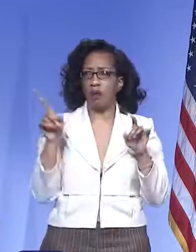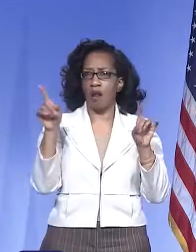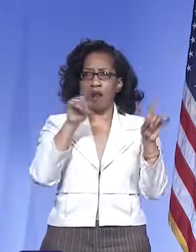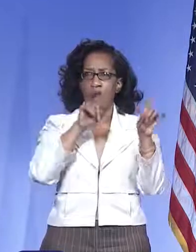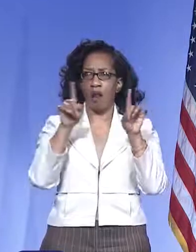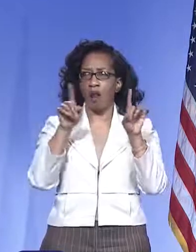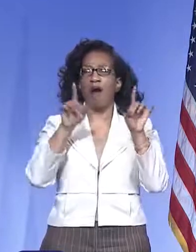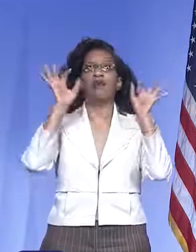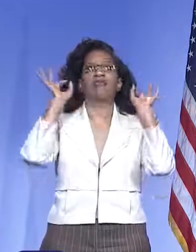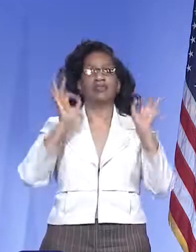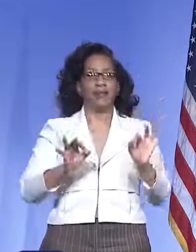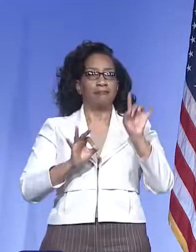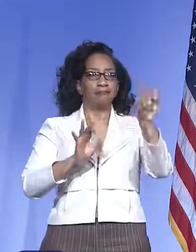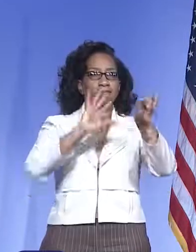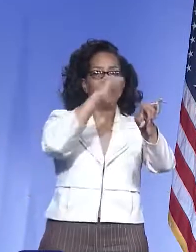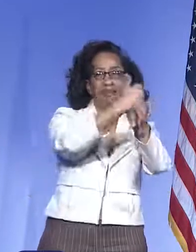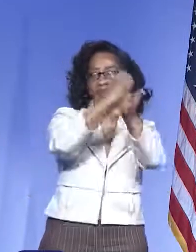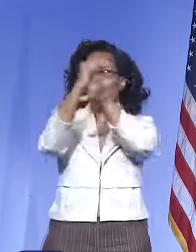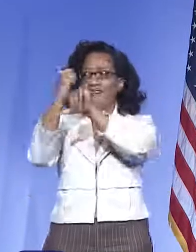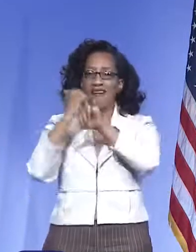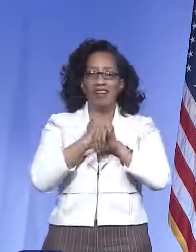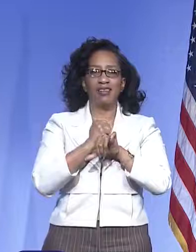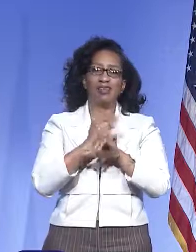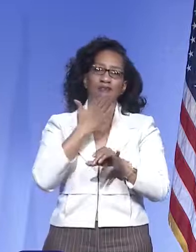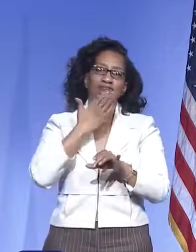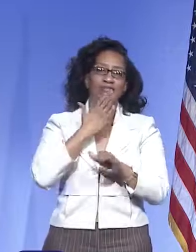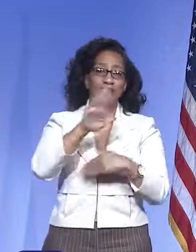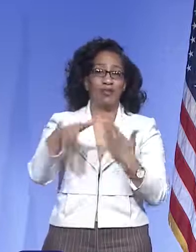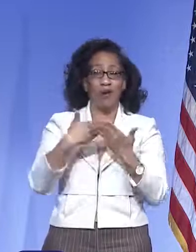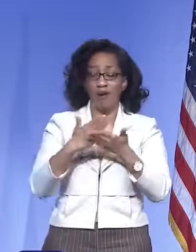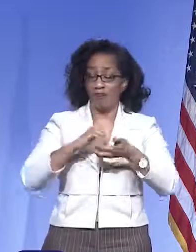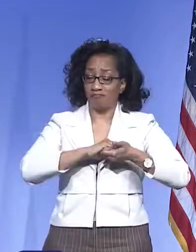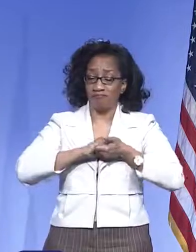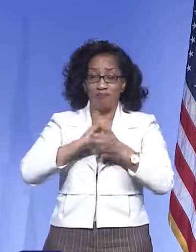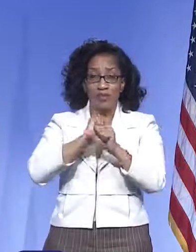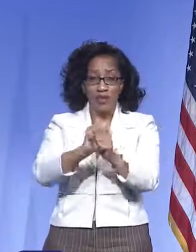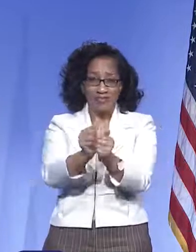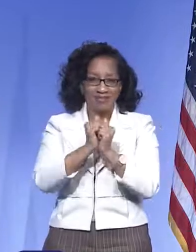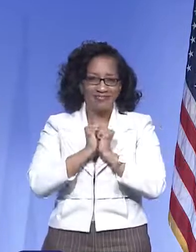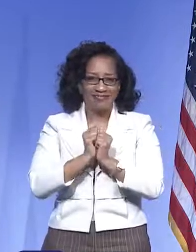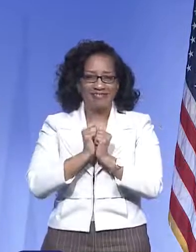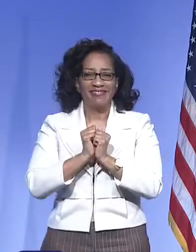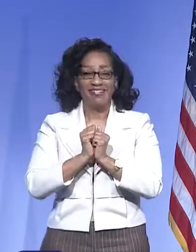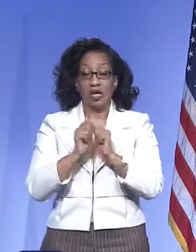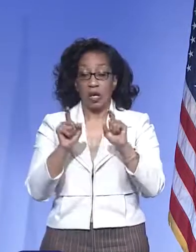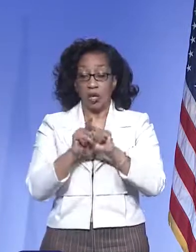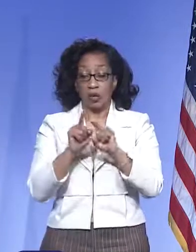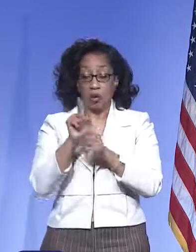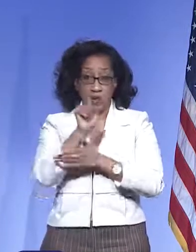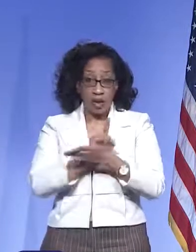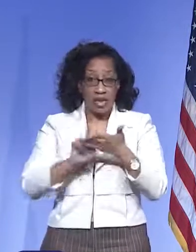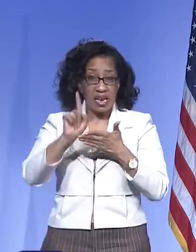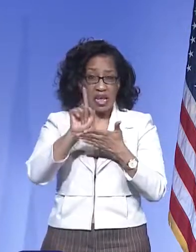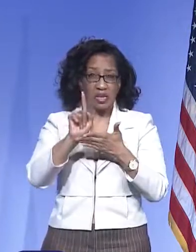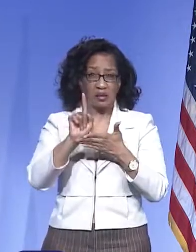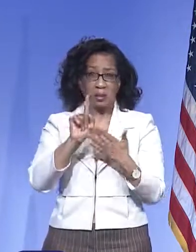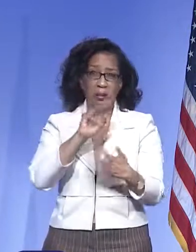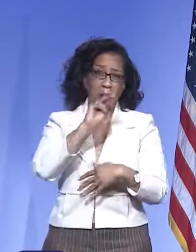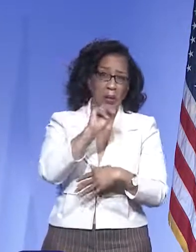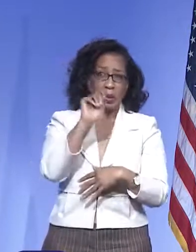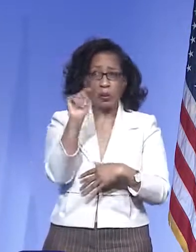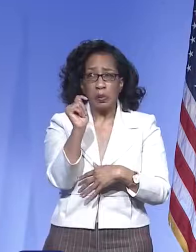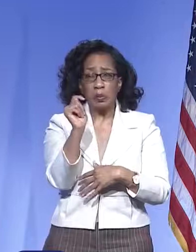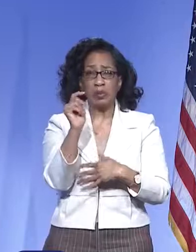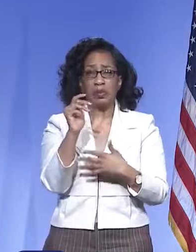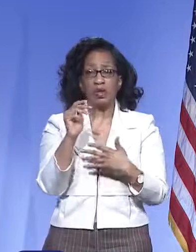and we're very thankful for all the willing partners that we have. Additionally, at the first part of next week, we will complete second-round vaccinations for all